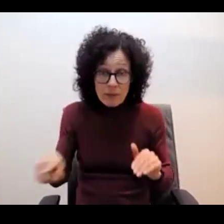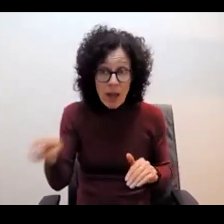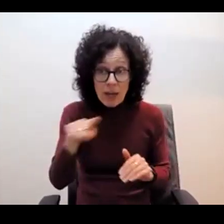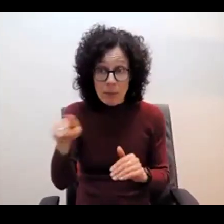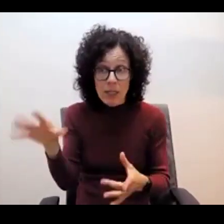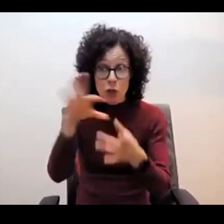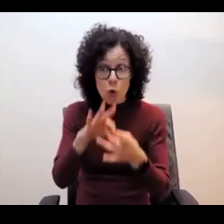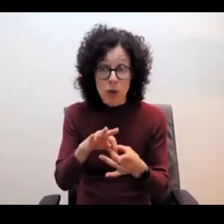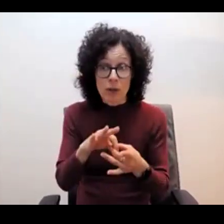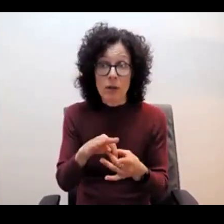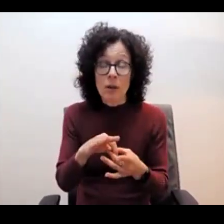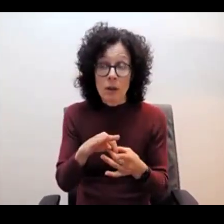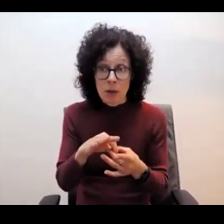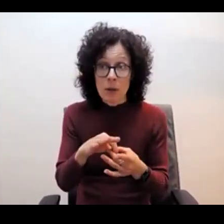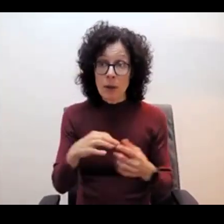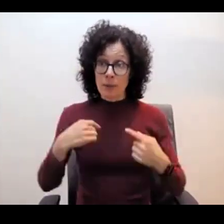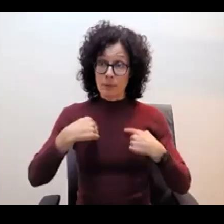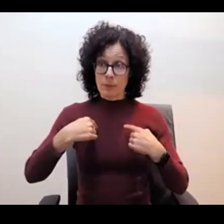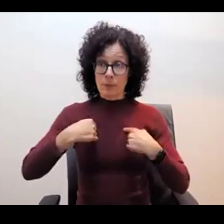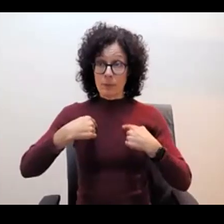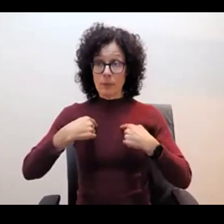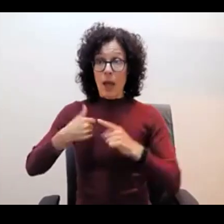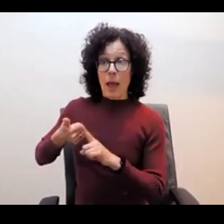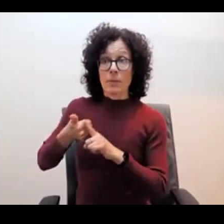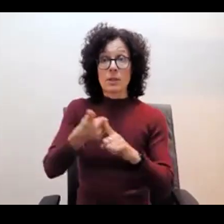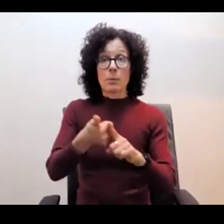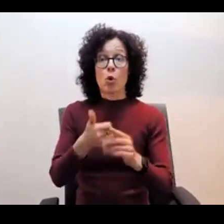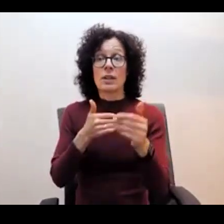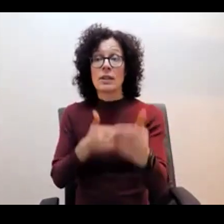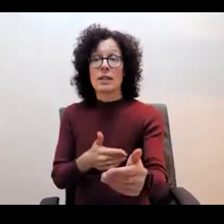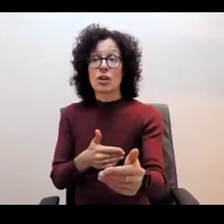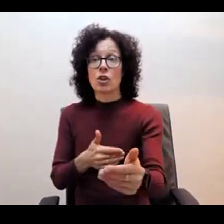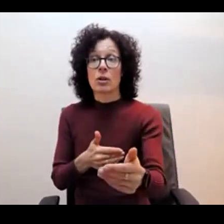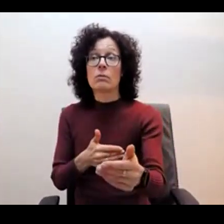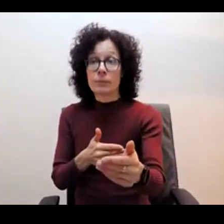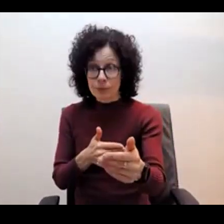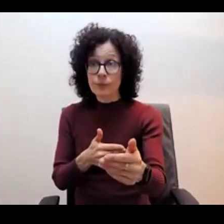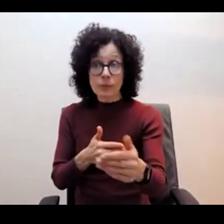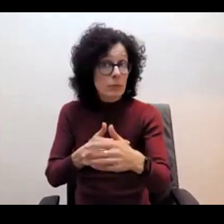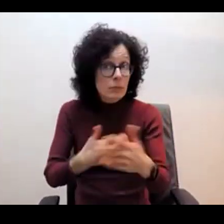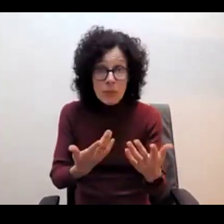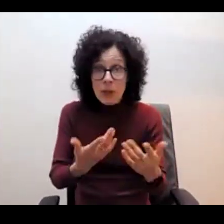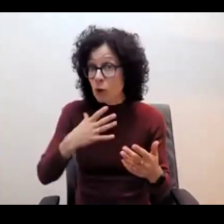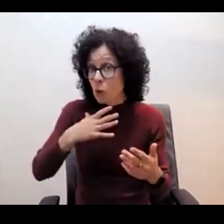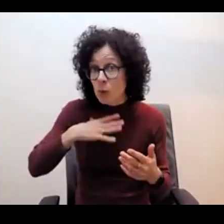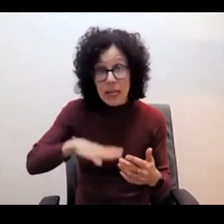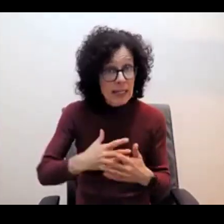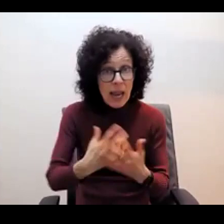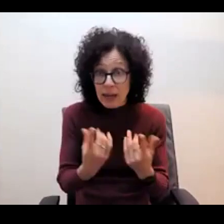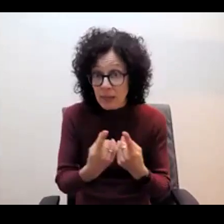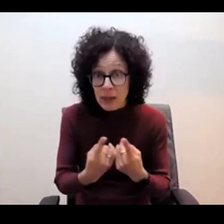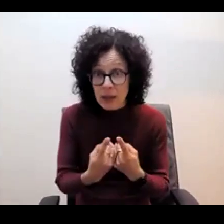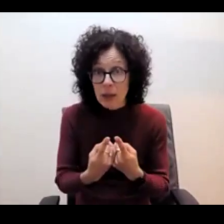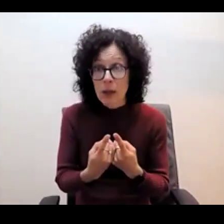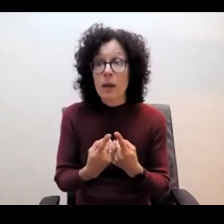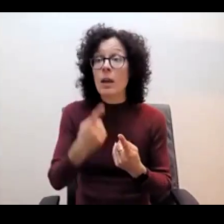in, I'm supporting the session. So if you need anything, please also feel free to use